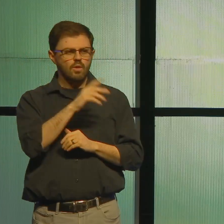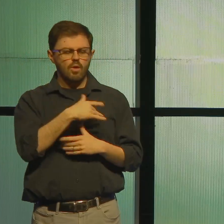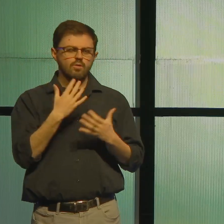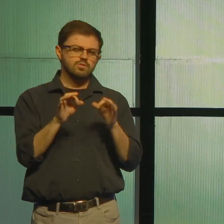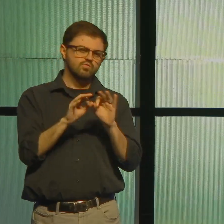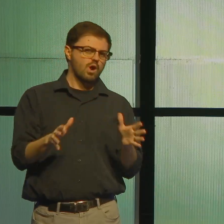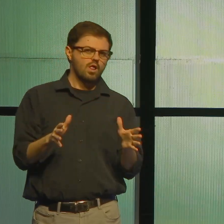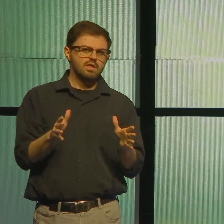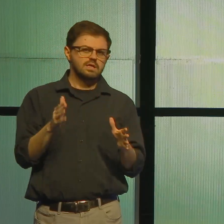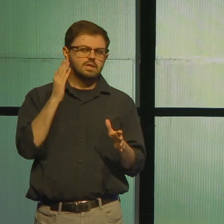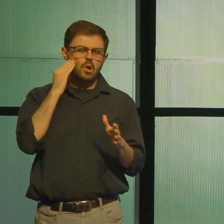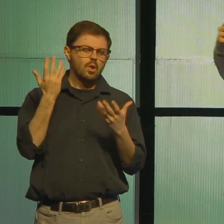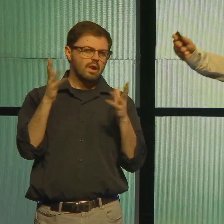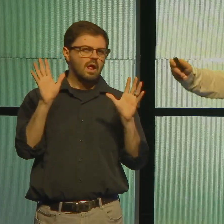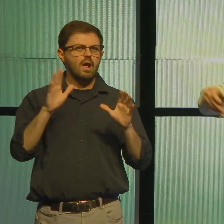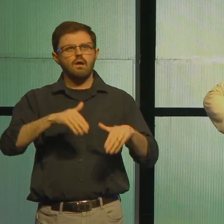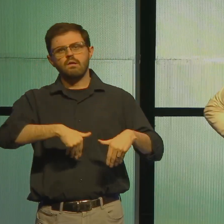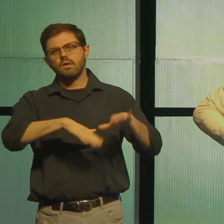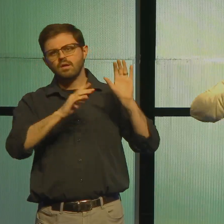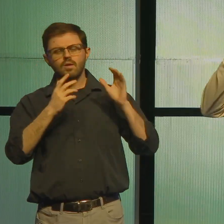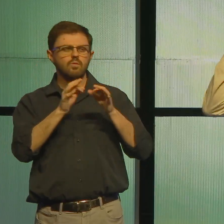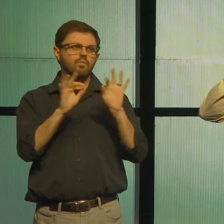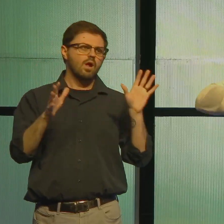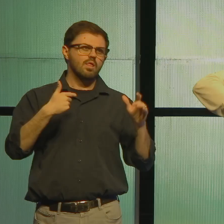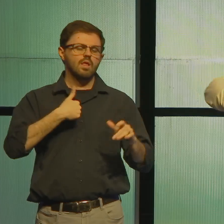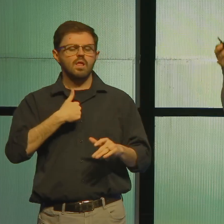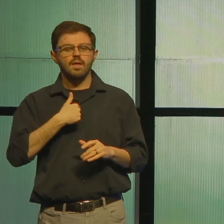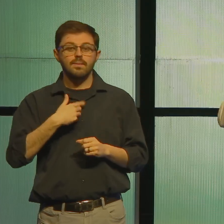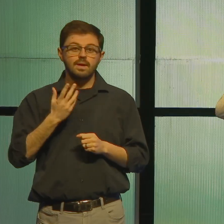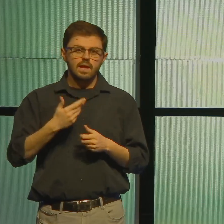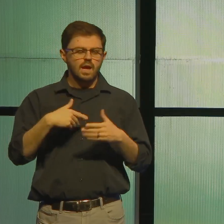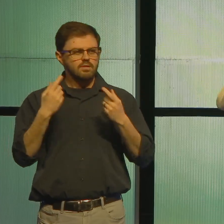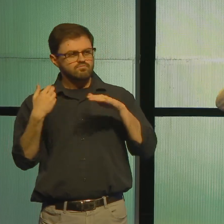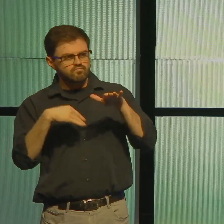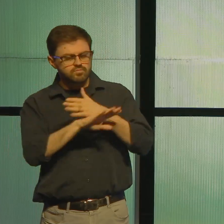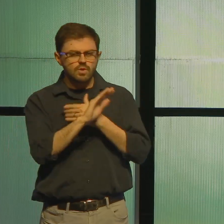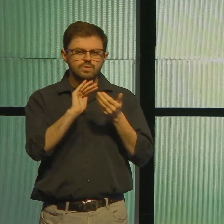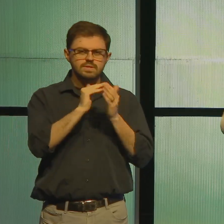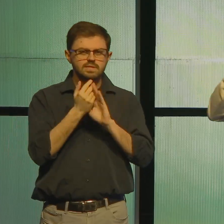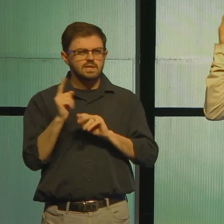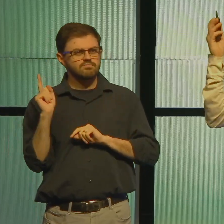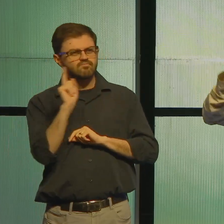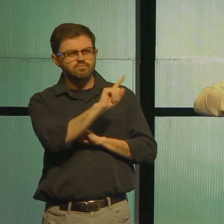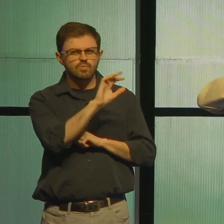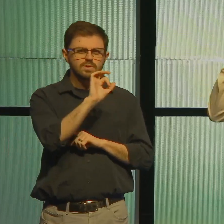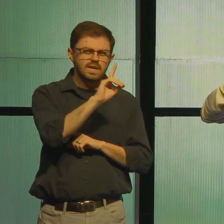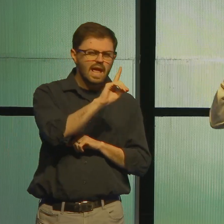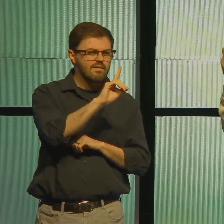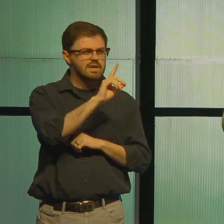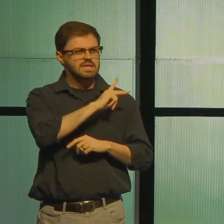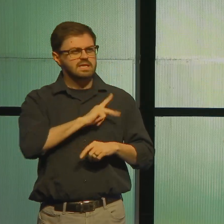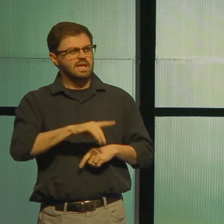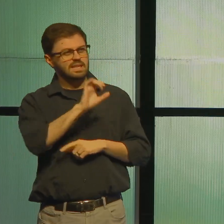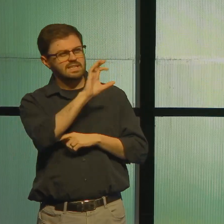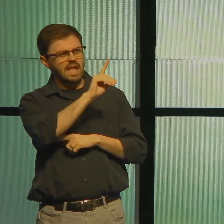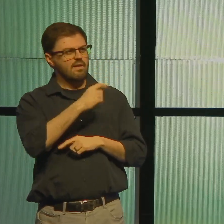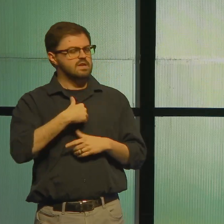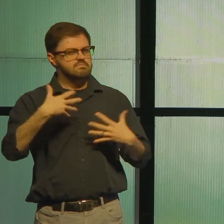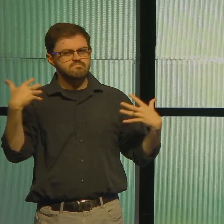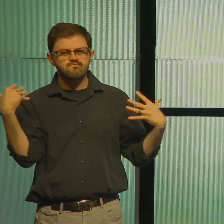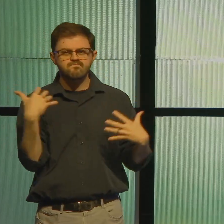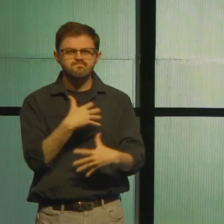anyway. And the gates open up, and he enters into the city, and he's brought in before David, and he's scared out of his